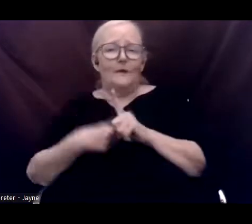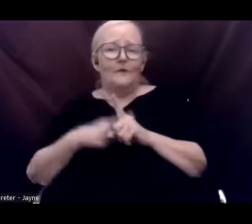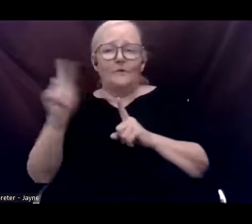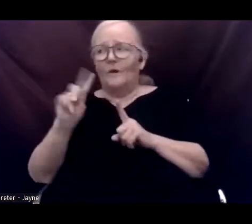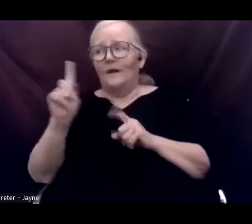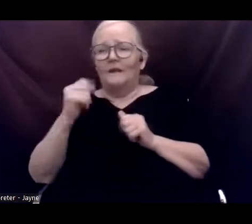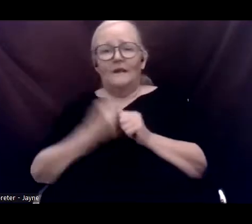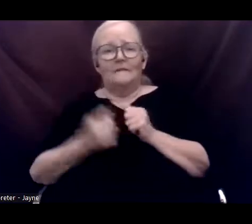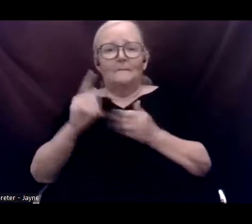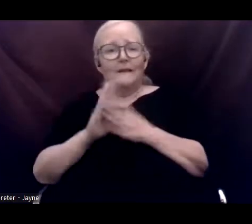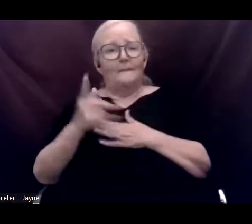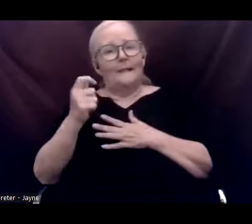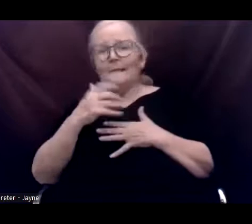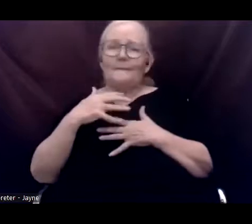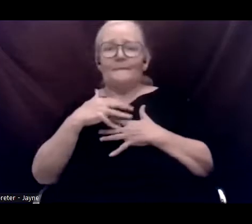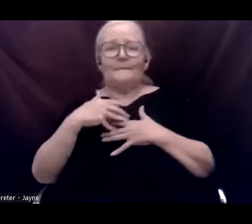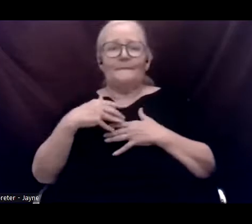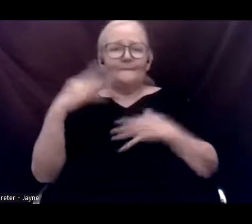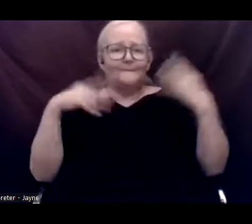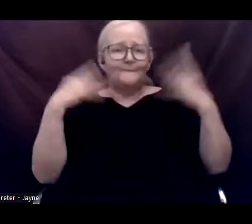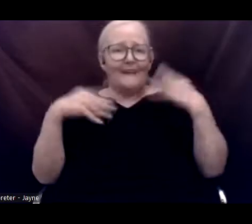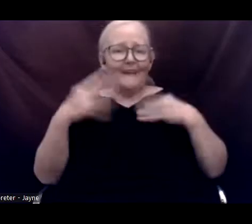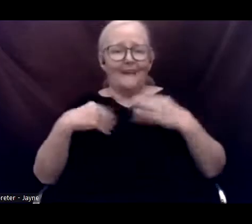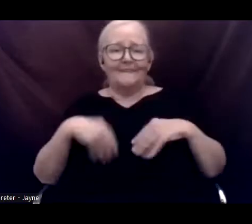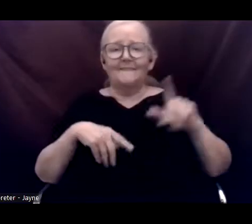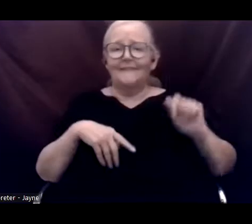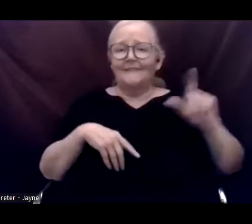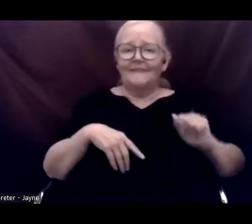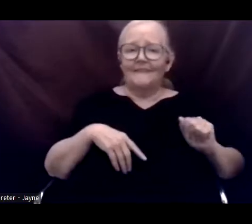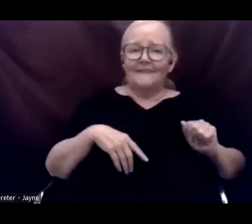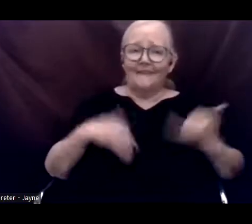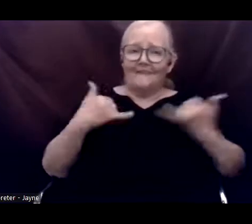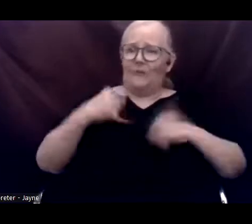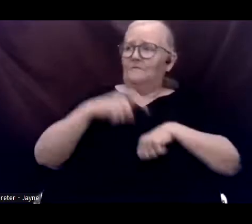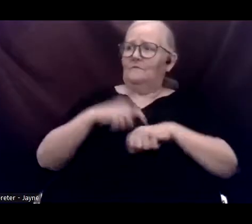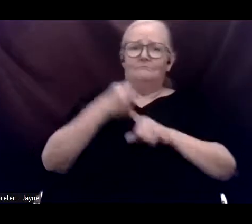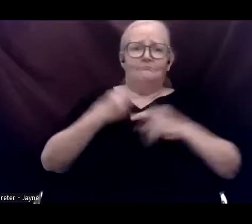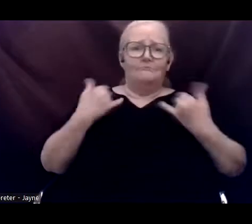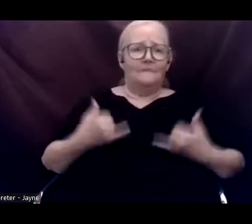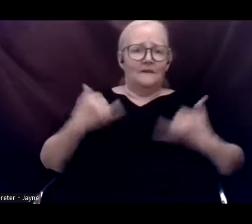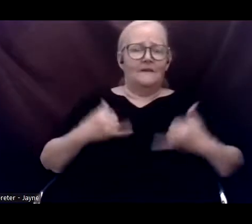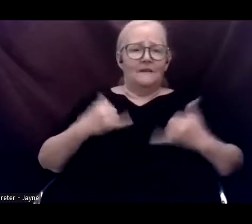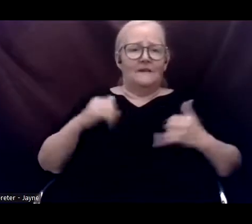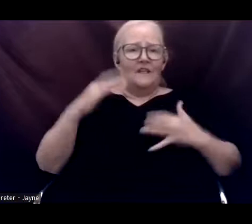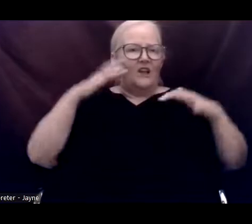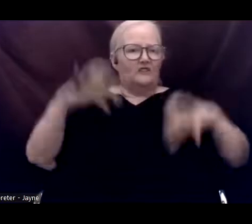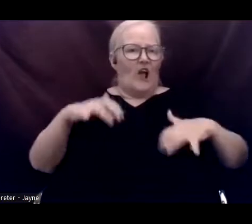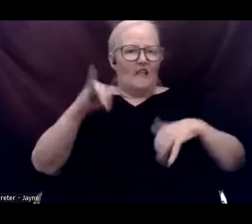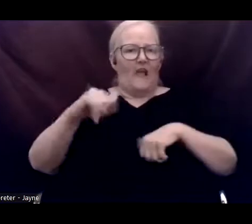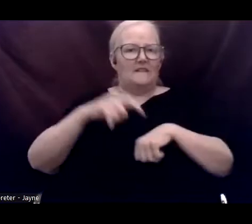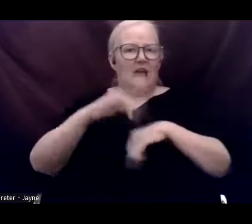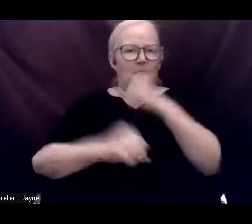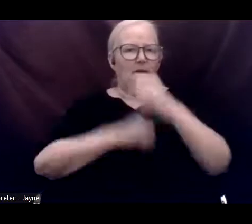goes blissfully astray. Tra-la, it's here, that shocking time of year,